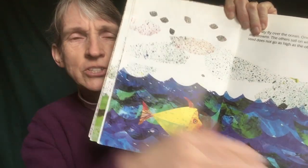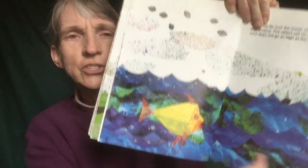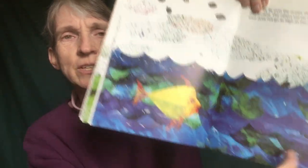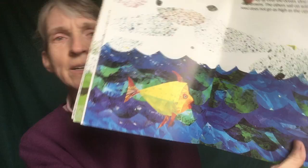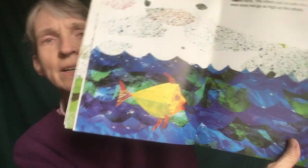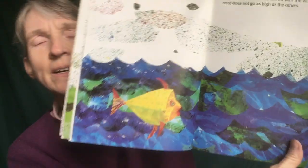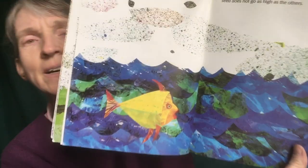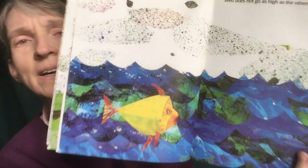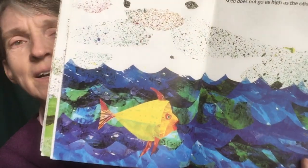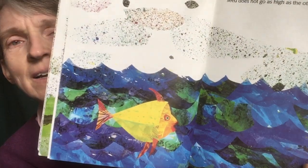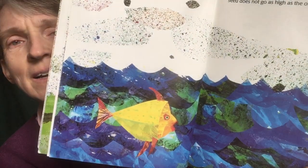fish.